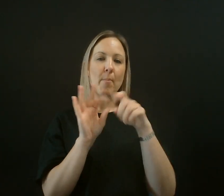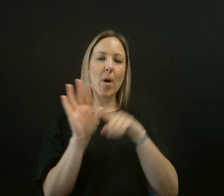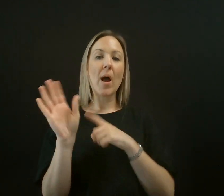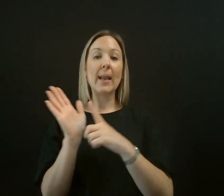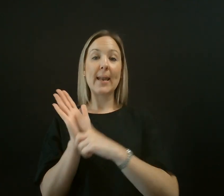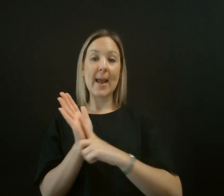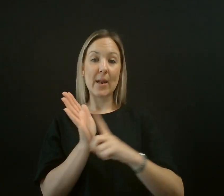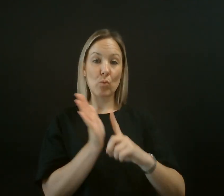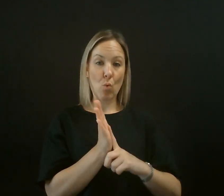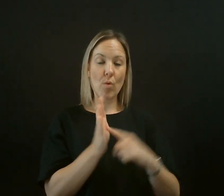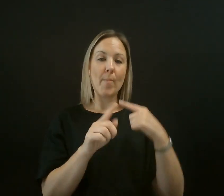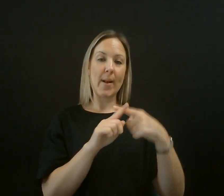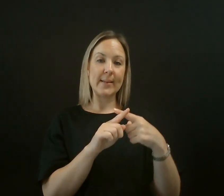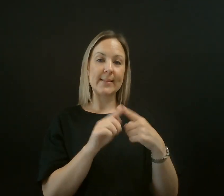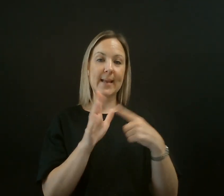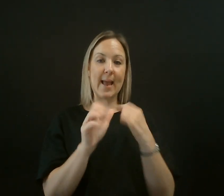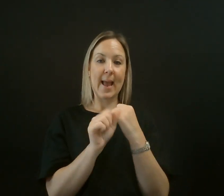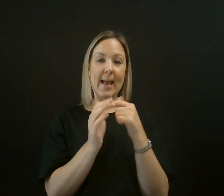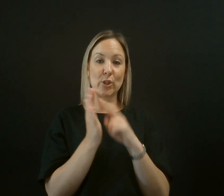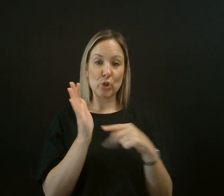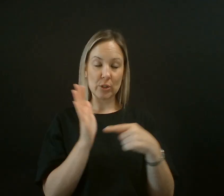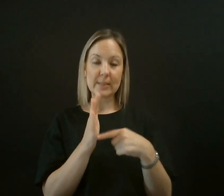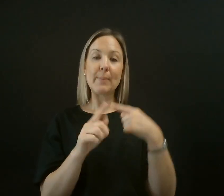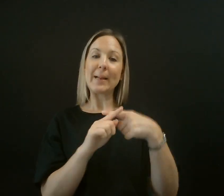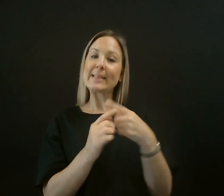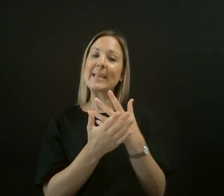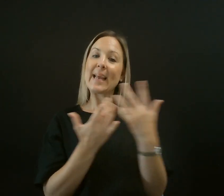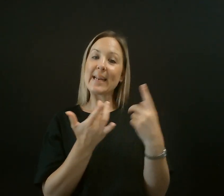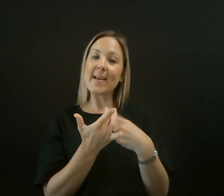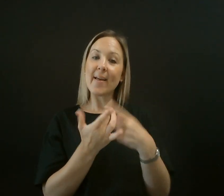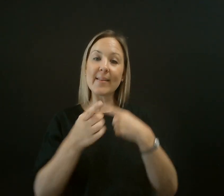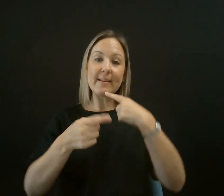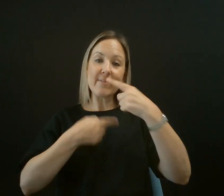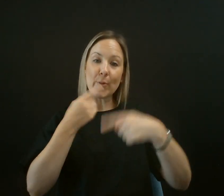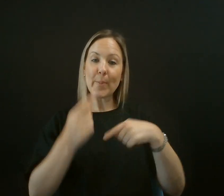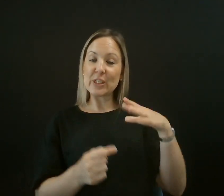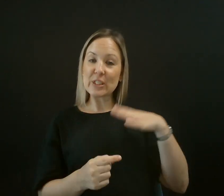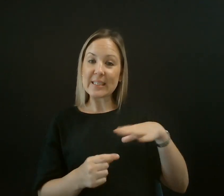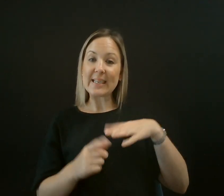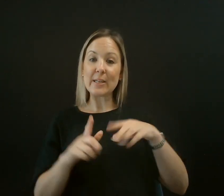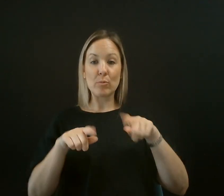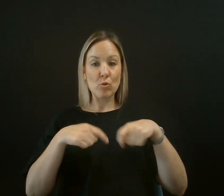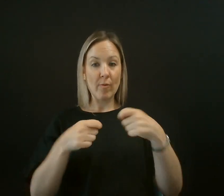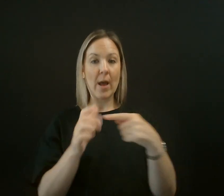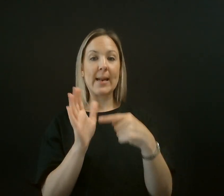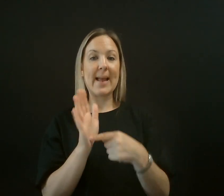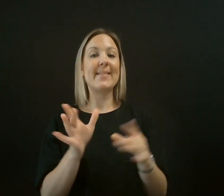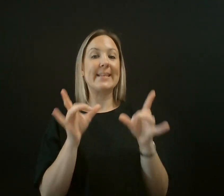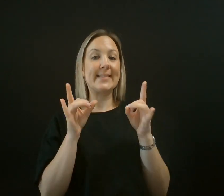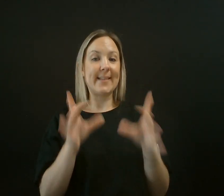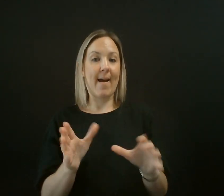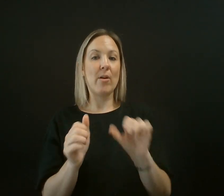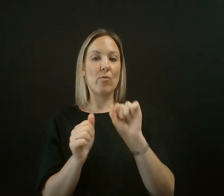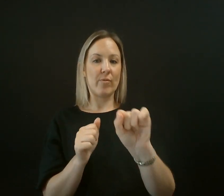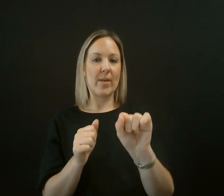landlord/agent, and any other information required to be provided at the start of their tenancy.